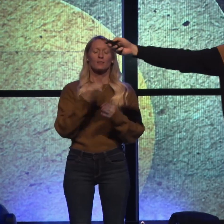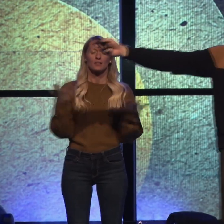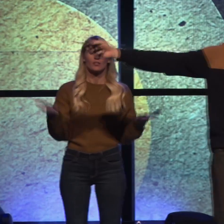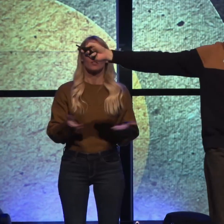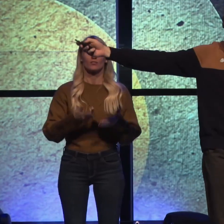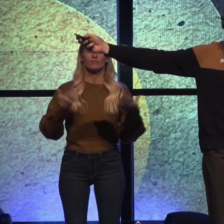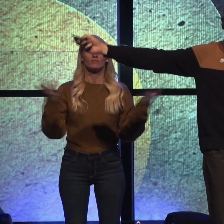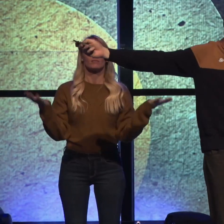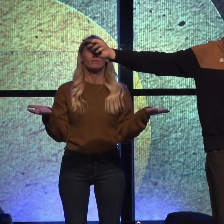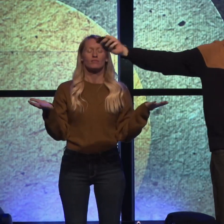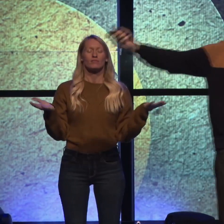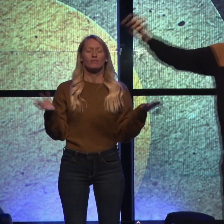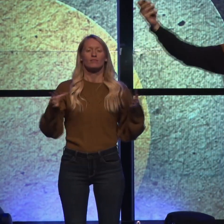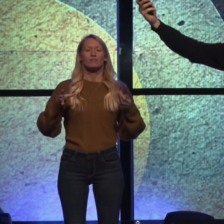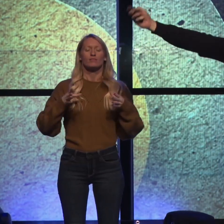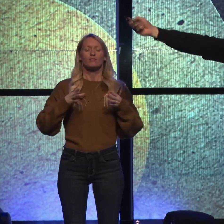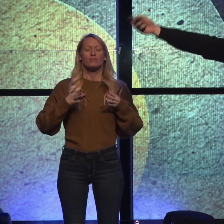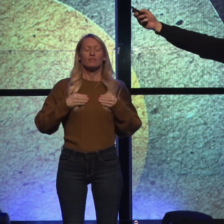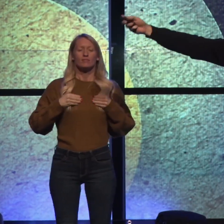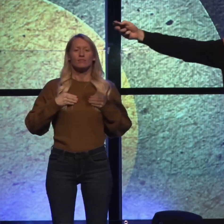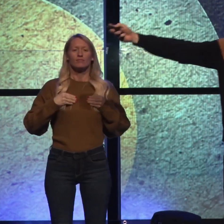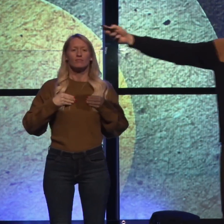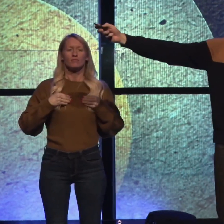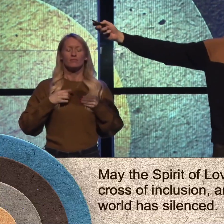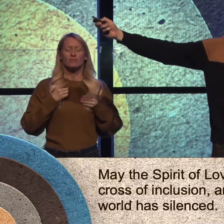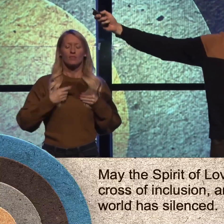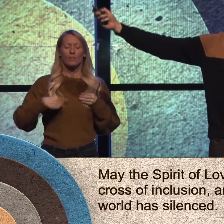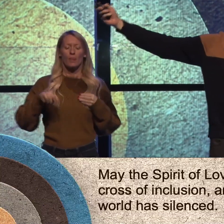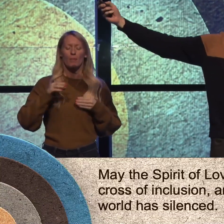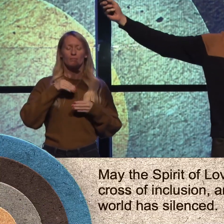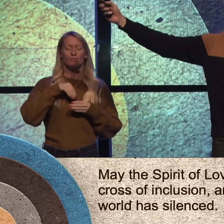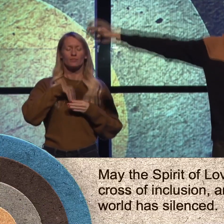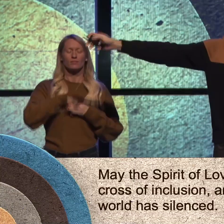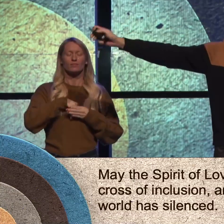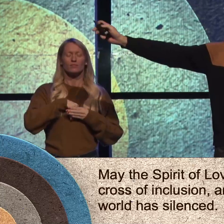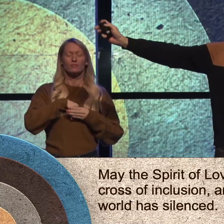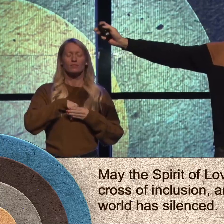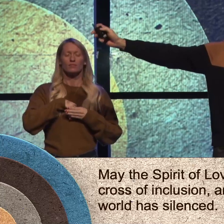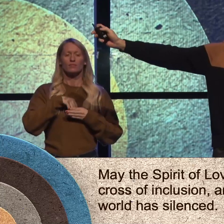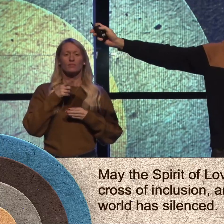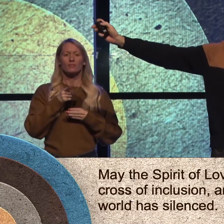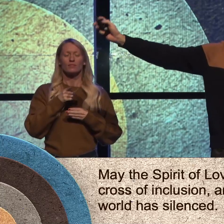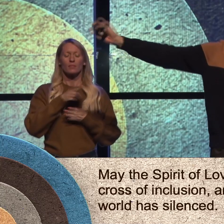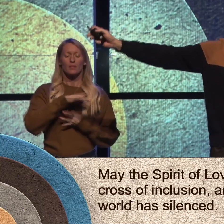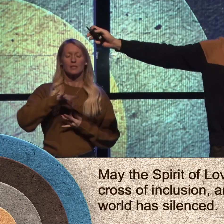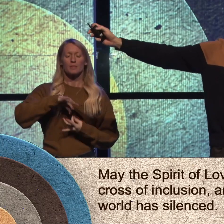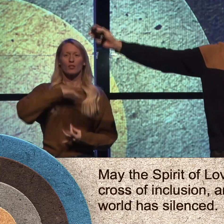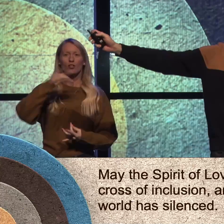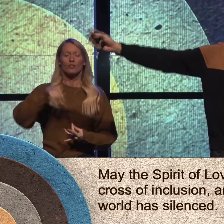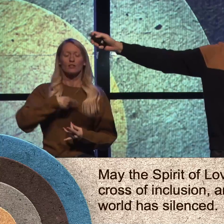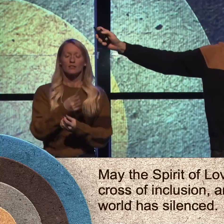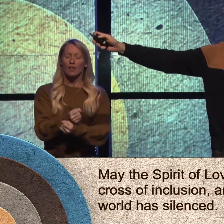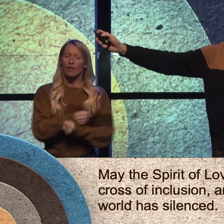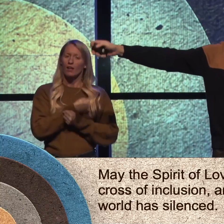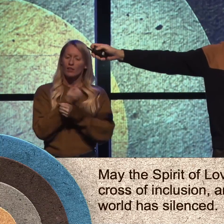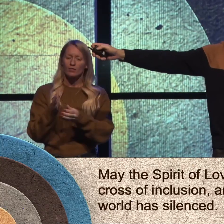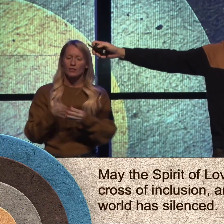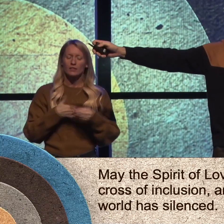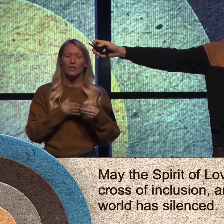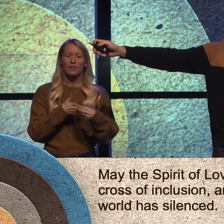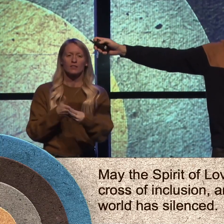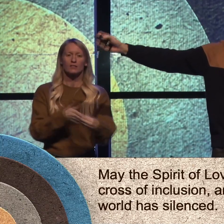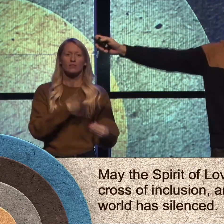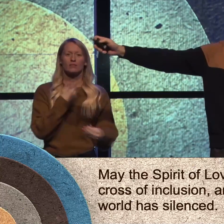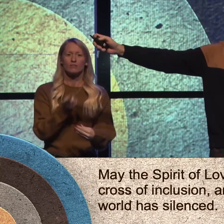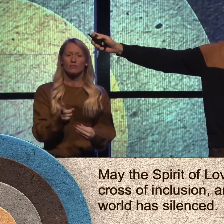arms up to receive this into the very core of your being. May the Spirit of love guide us as we daily carry the cross